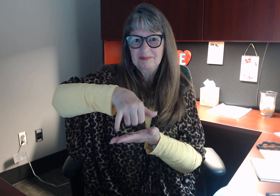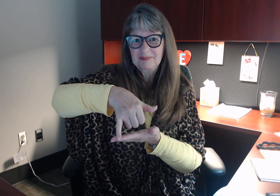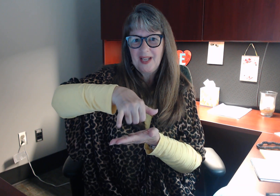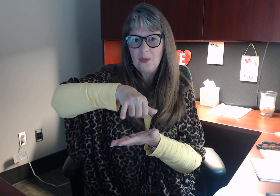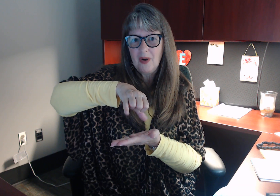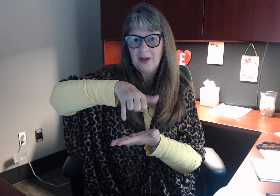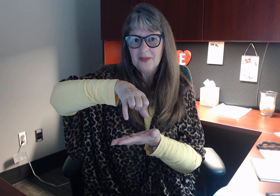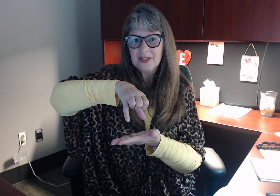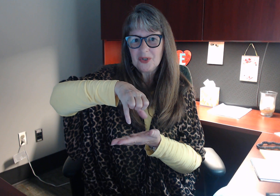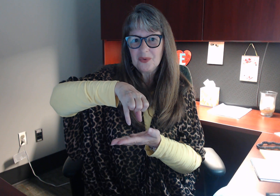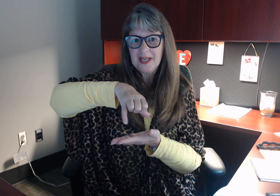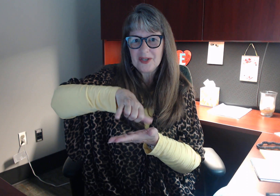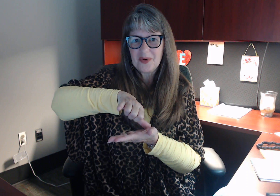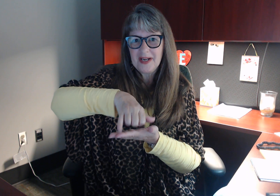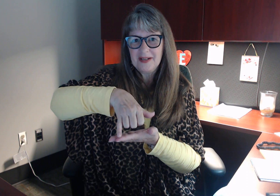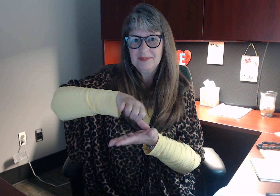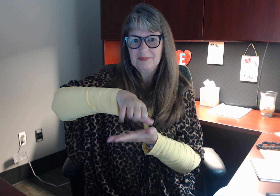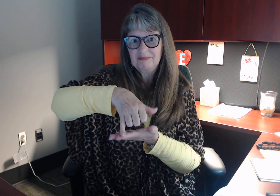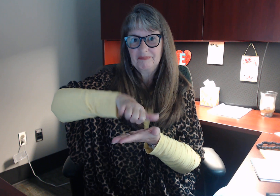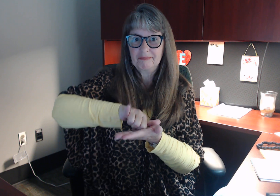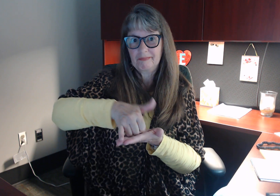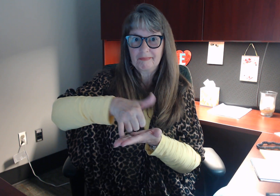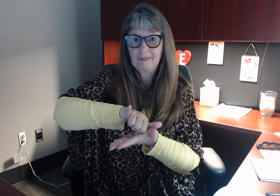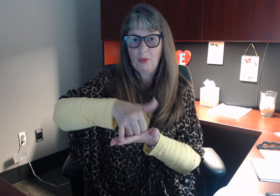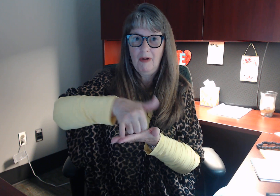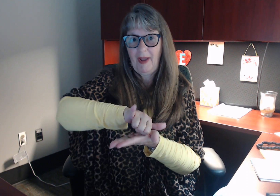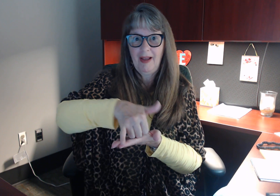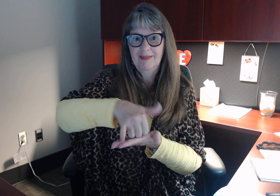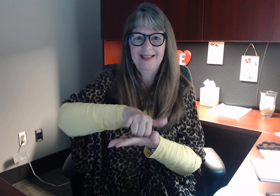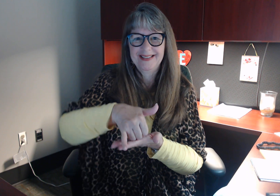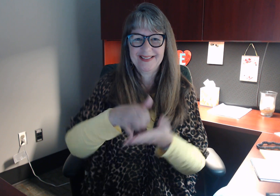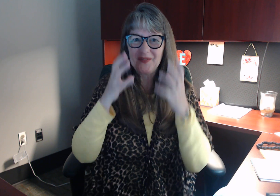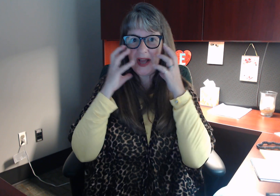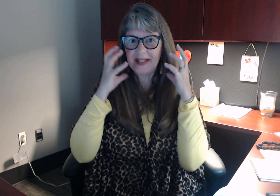kind of walking on these two legs, right? We're all fat, right? Fat.